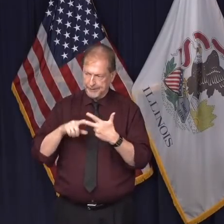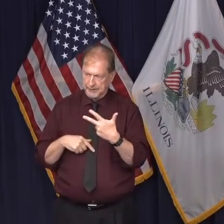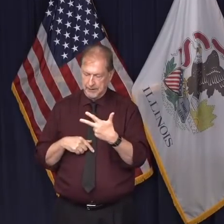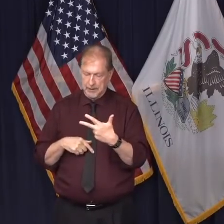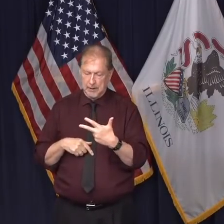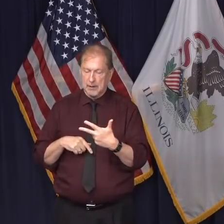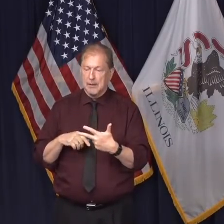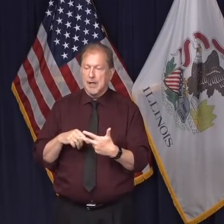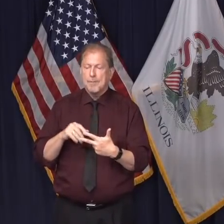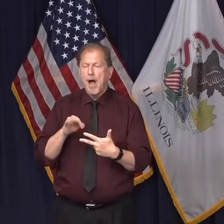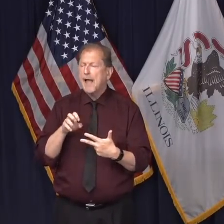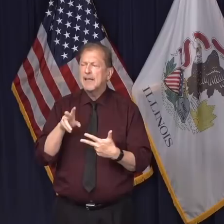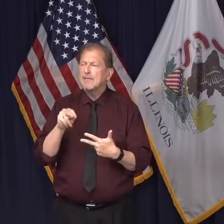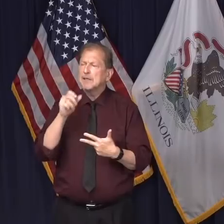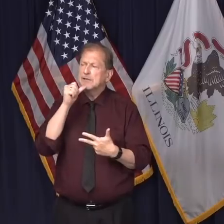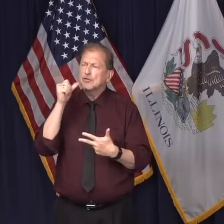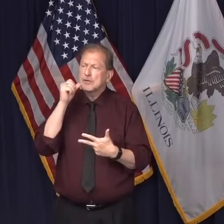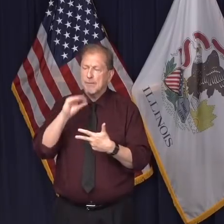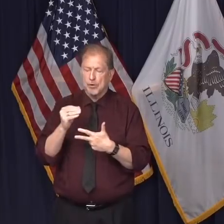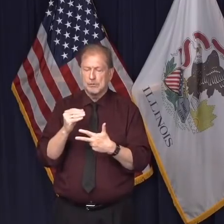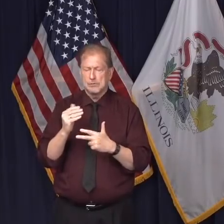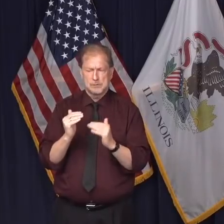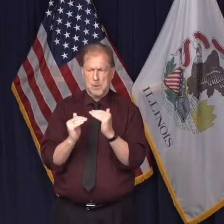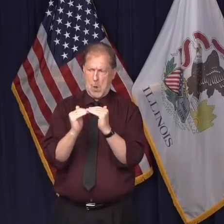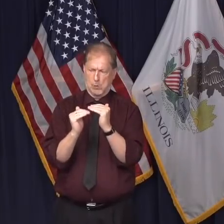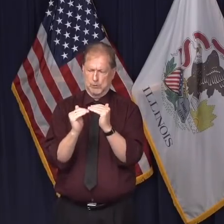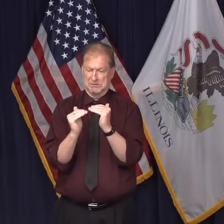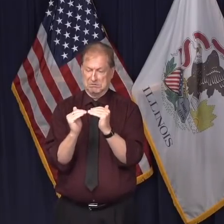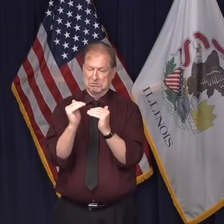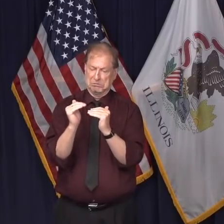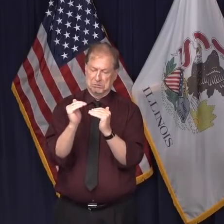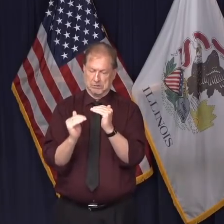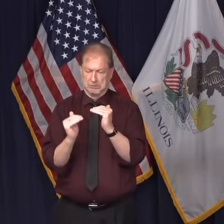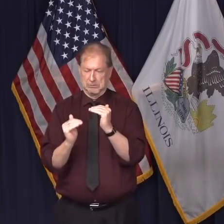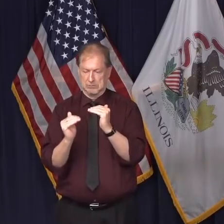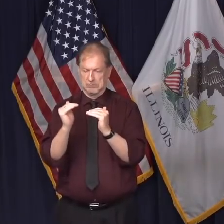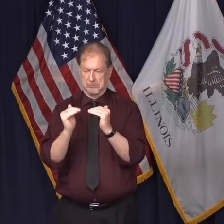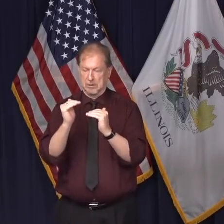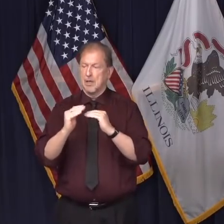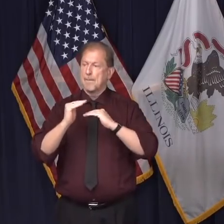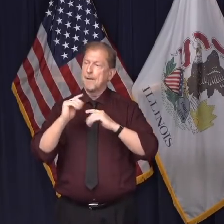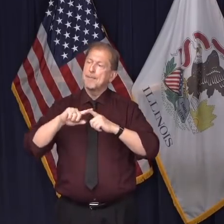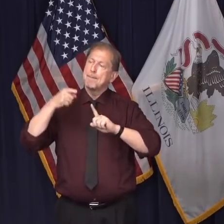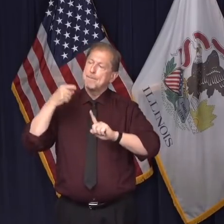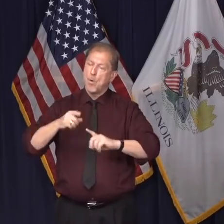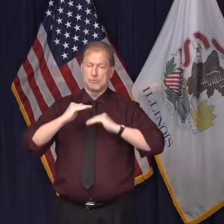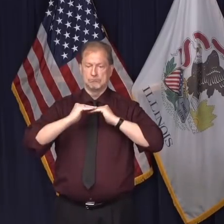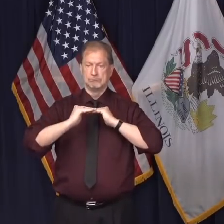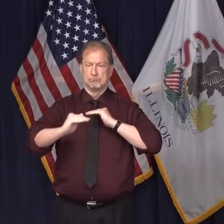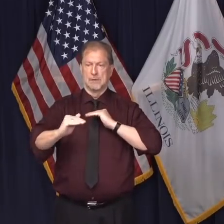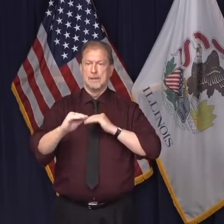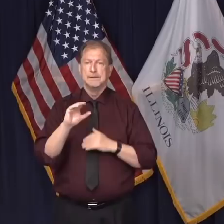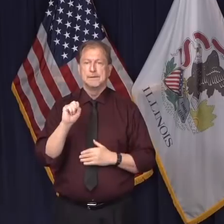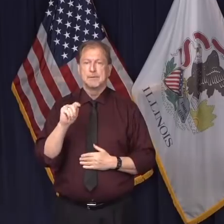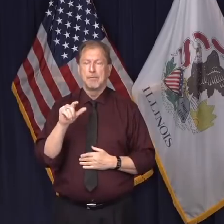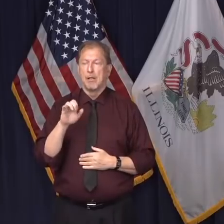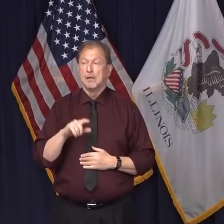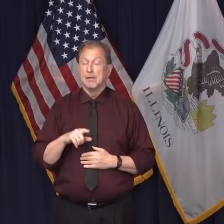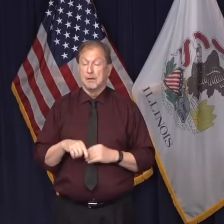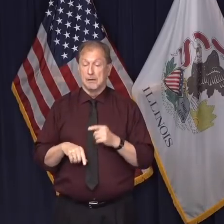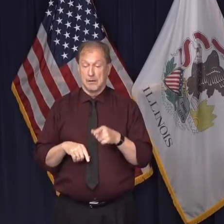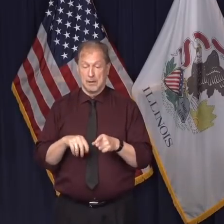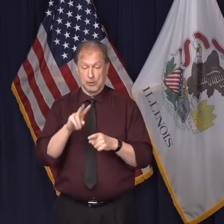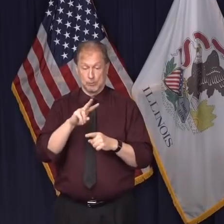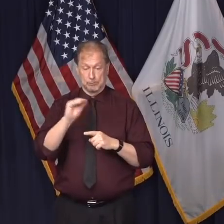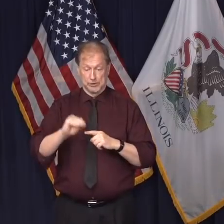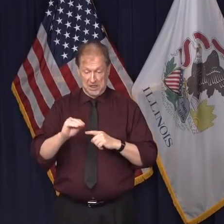number from yesterday, it's very, again, the idea here is stable. And, when you talk about 2%, that's